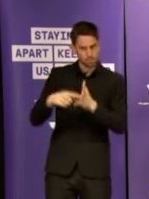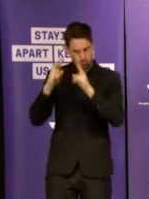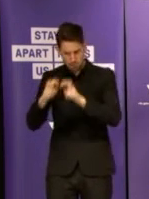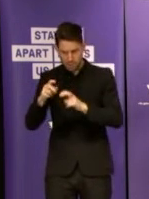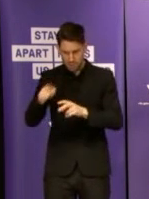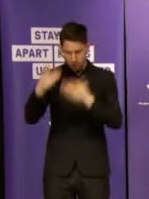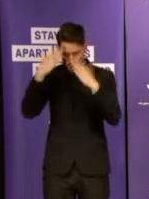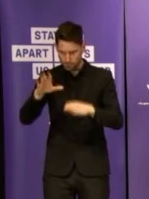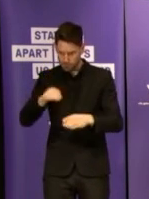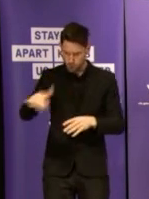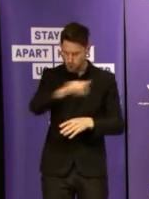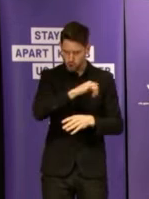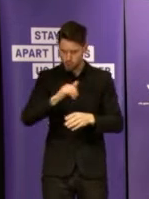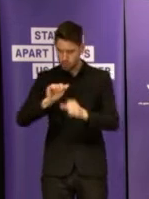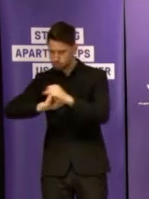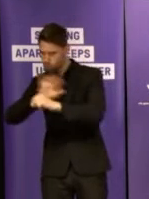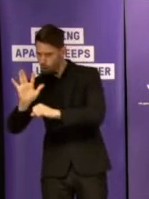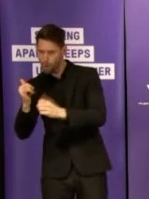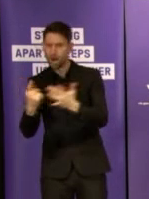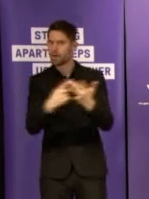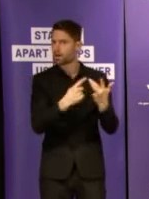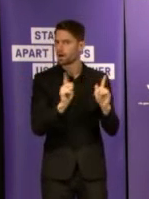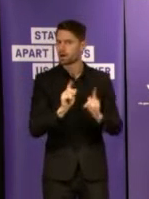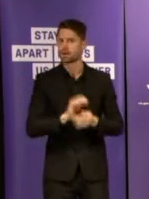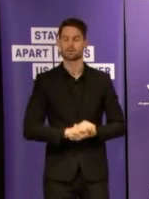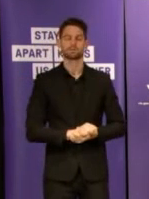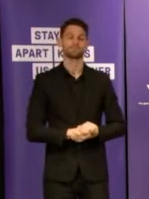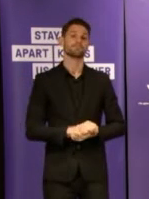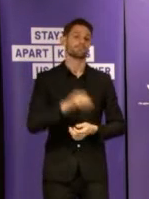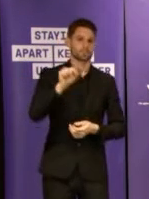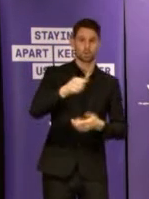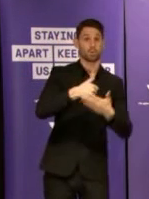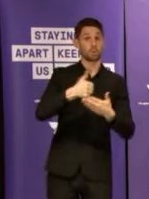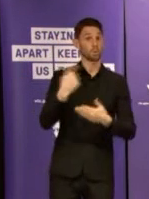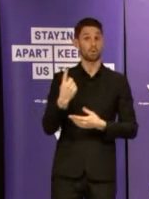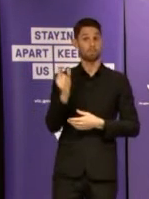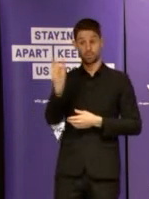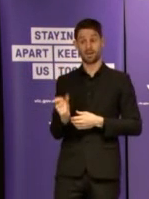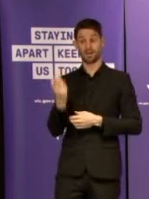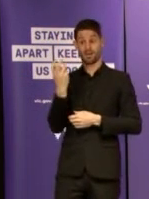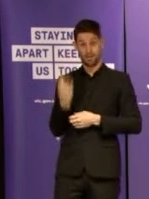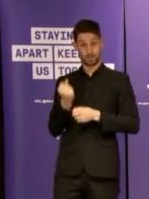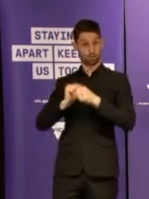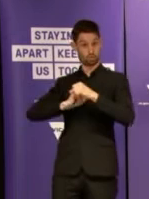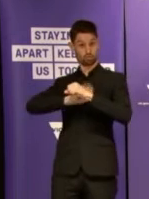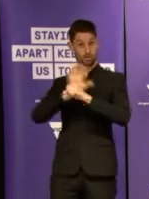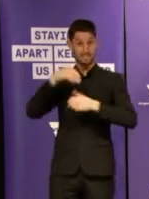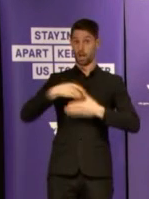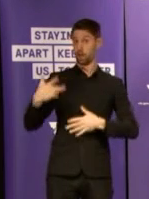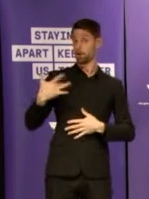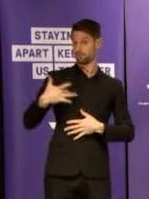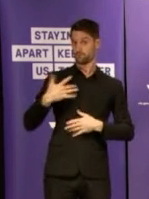So for deaths from coronavirus, anyone who's a confirmed case who dies is